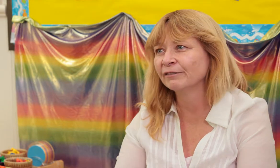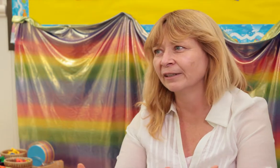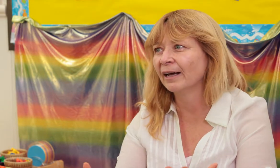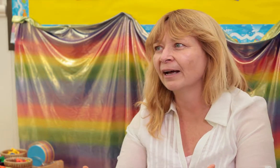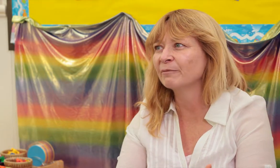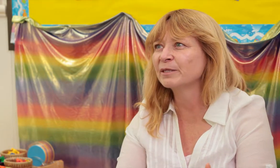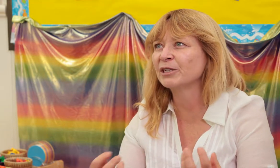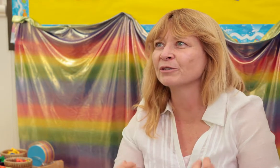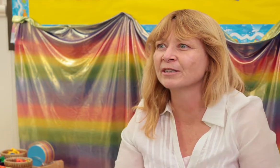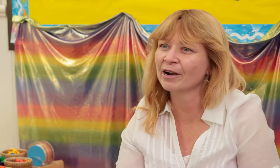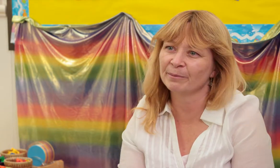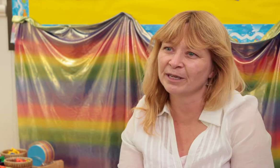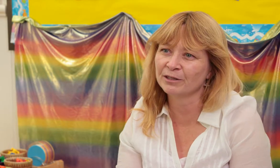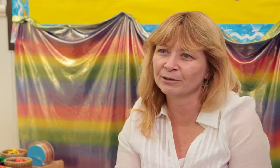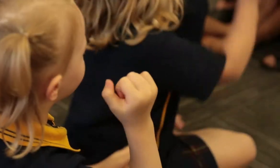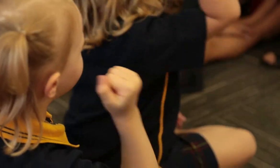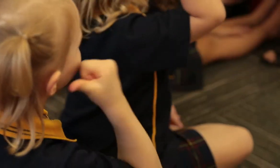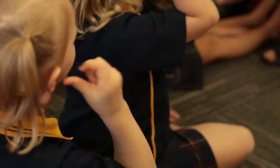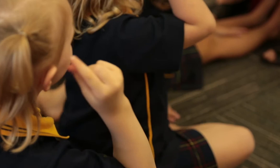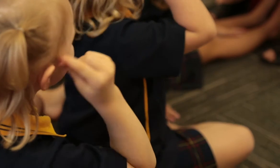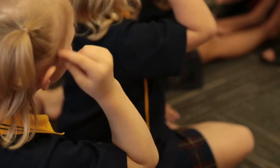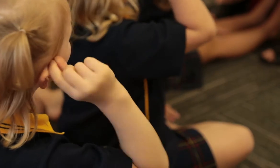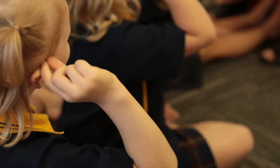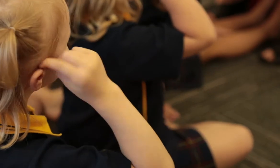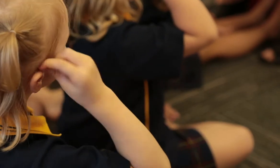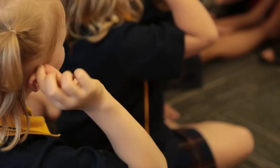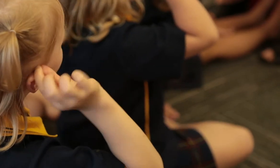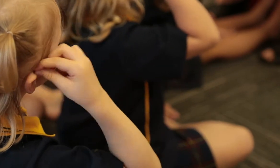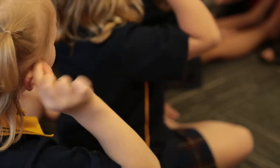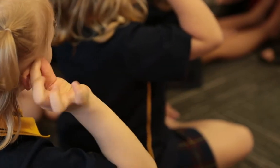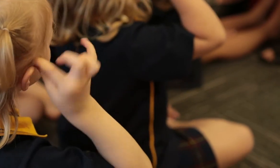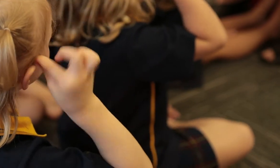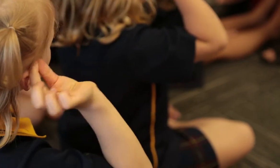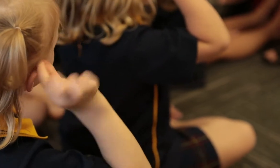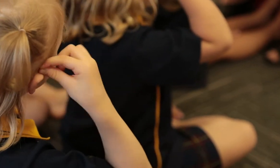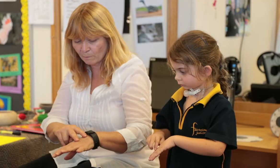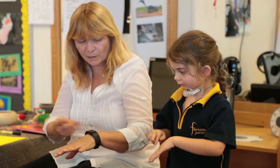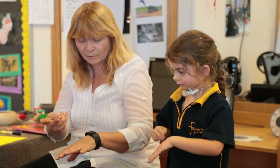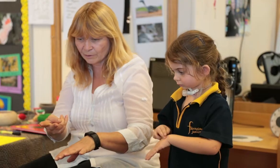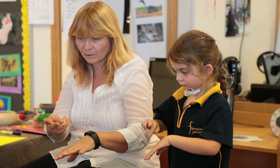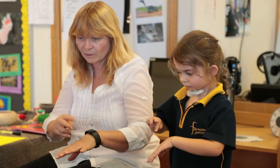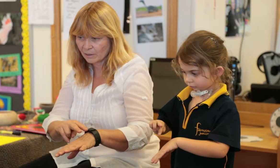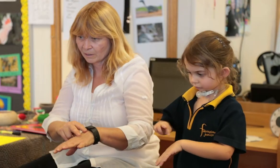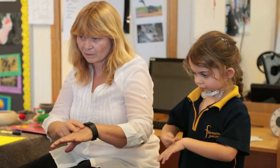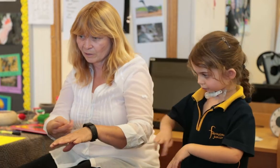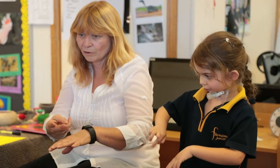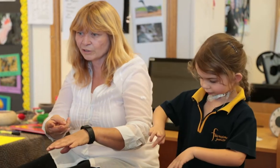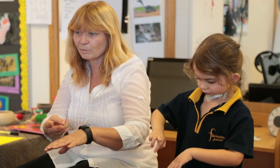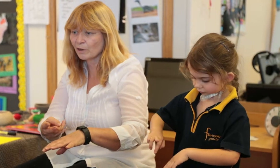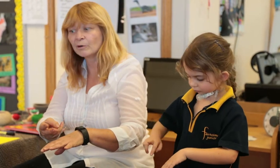given a special sign that means you. So Bella had to give us that sign. So the children and their families chose